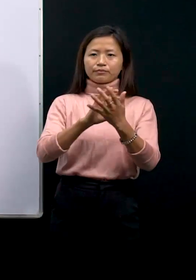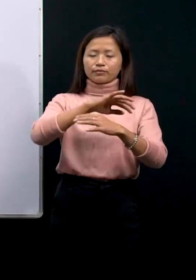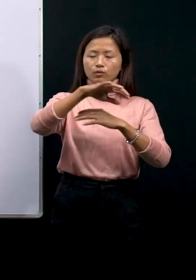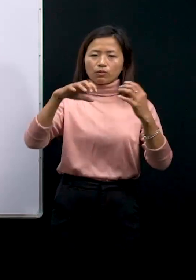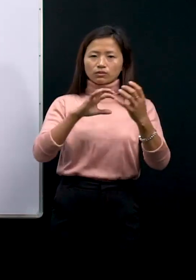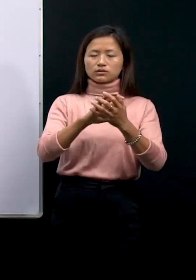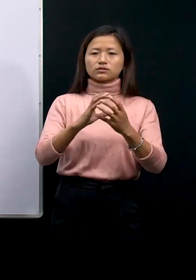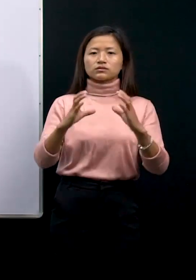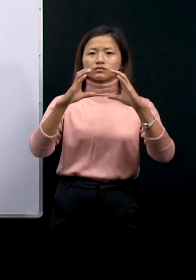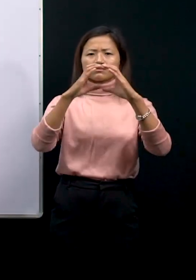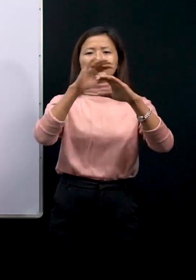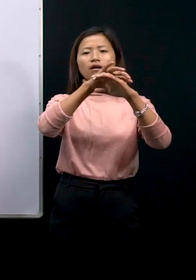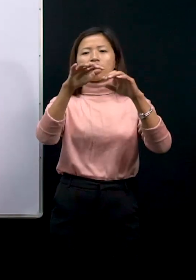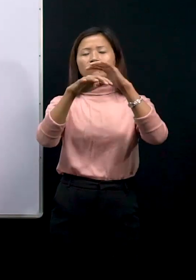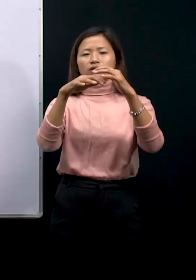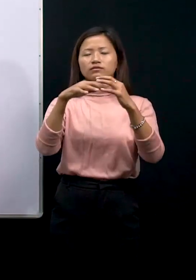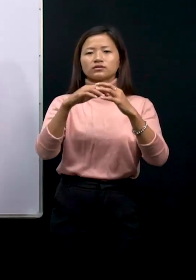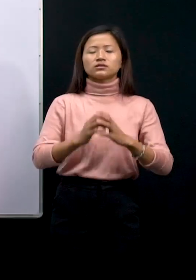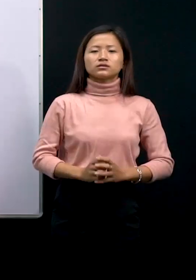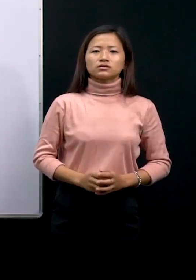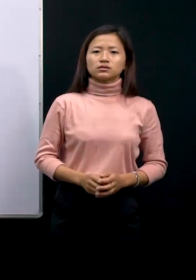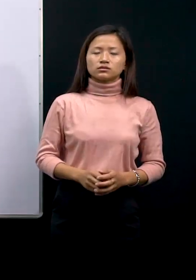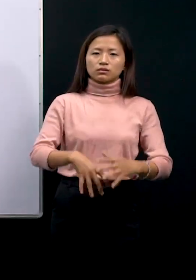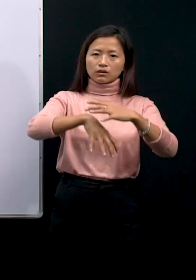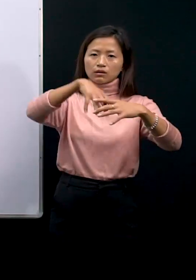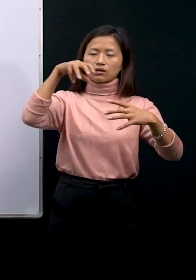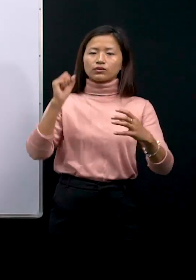right? So this is circle.